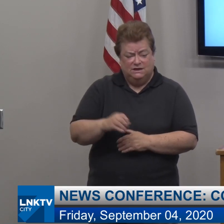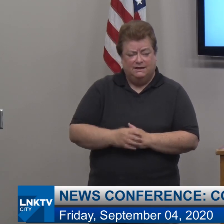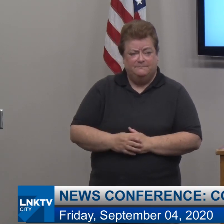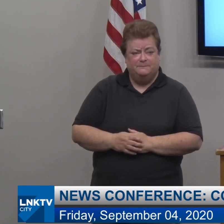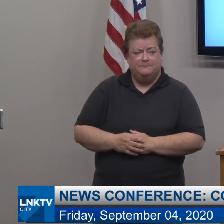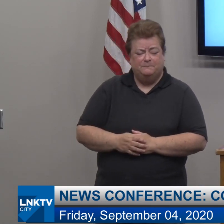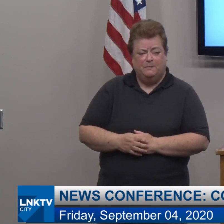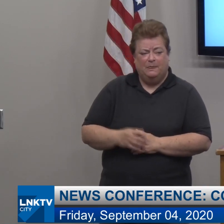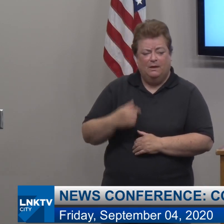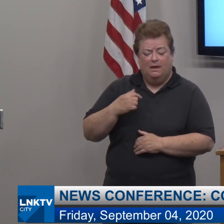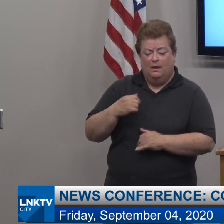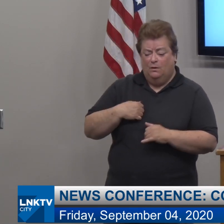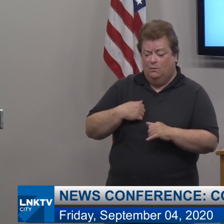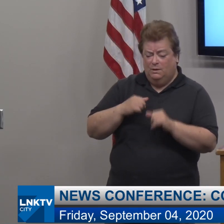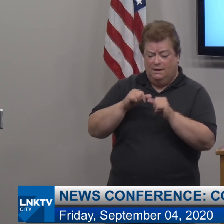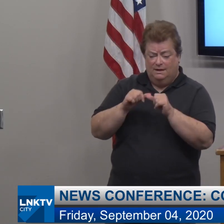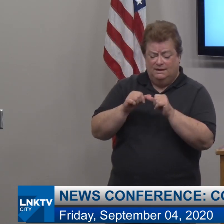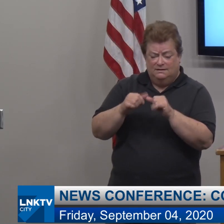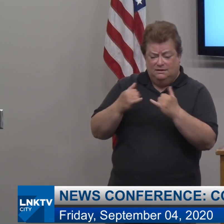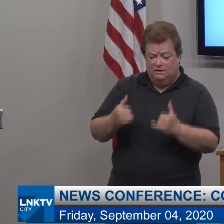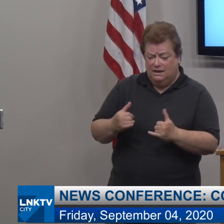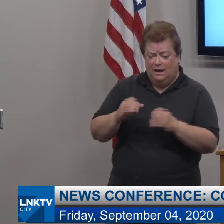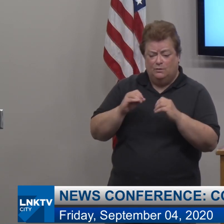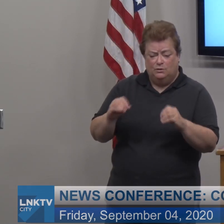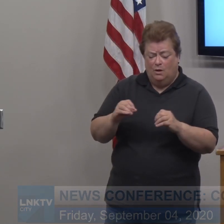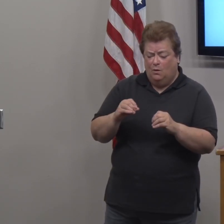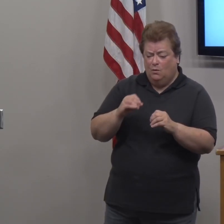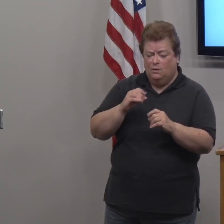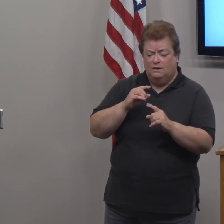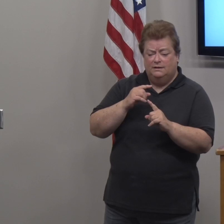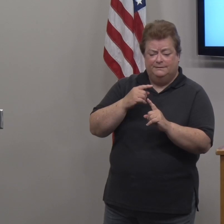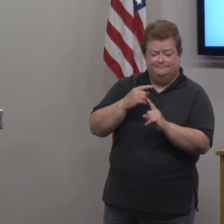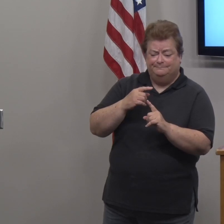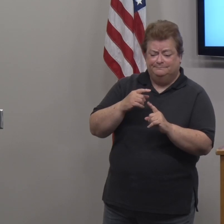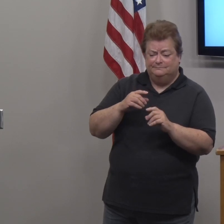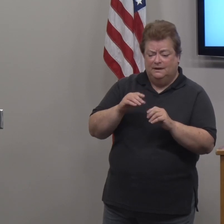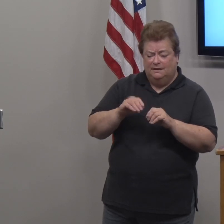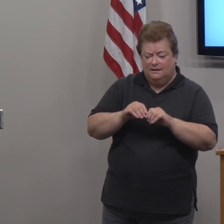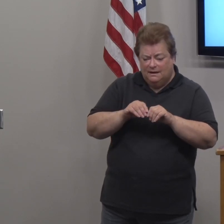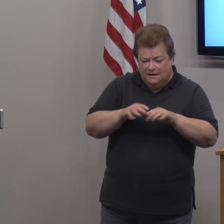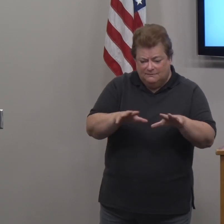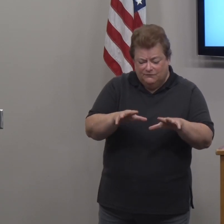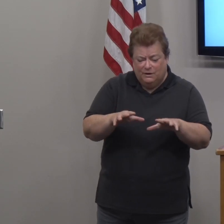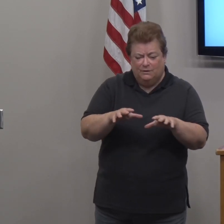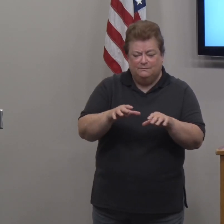time, we continue to have no confirmed transmission of the virus in any school or